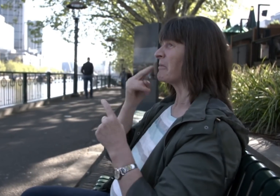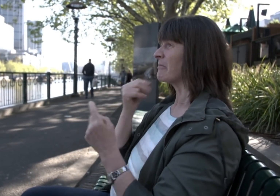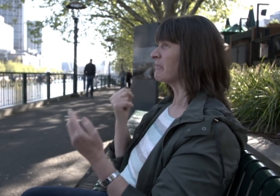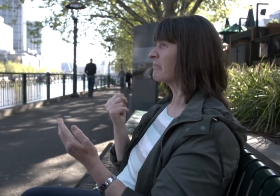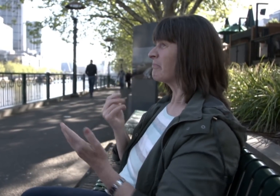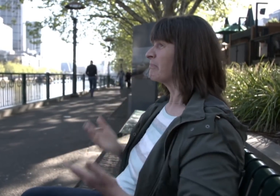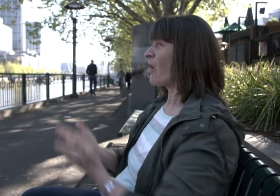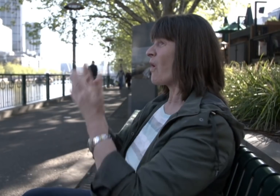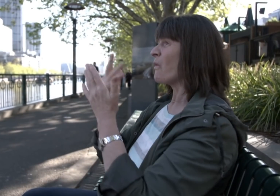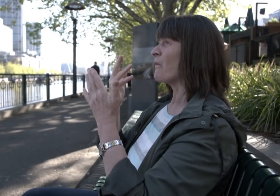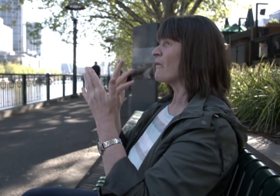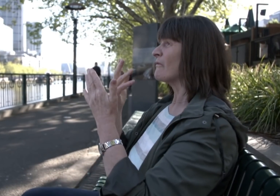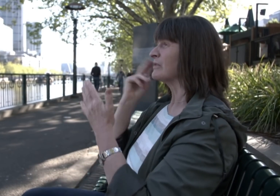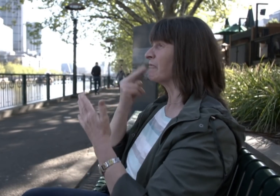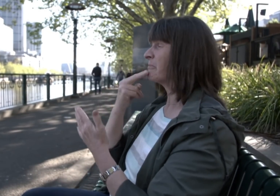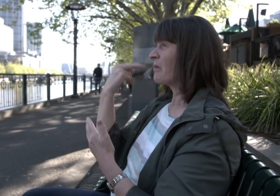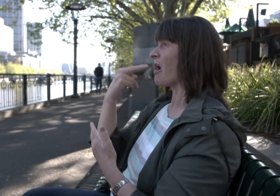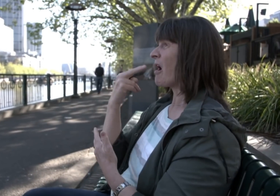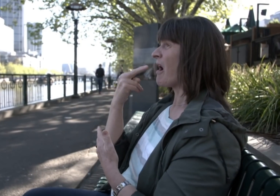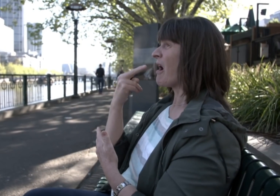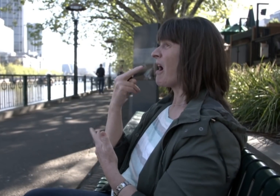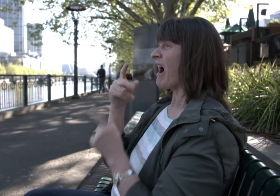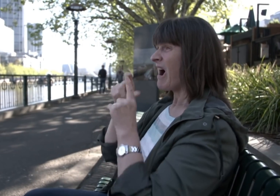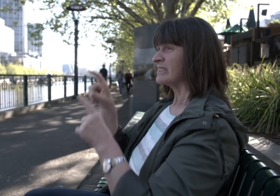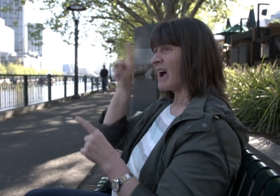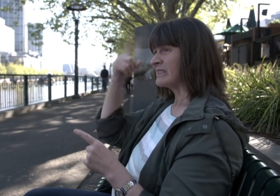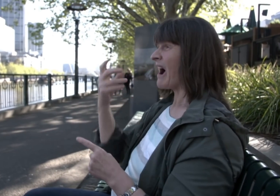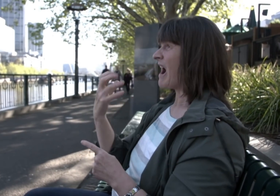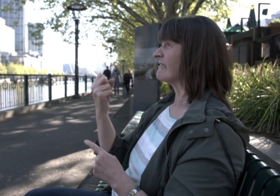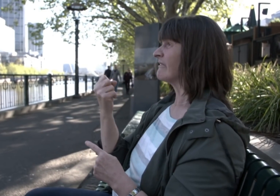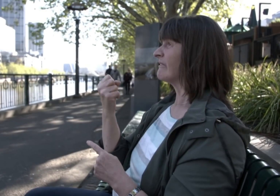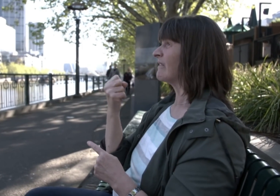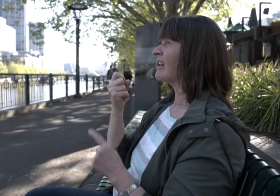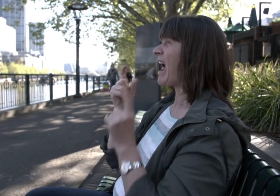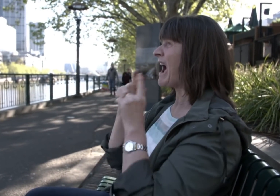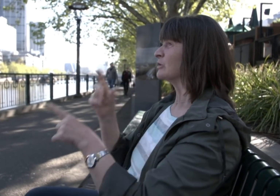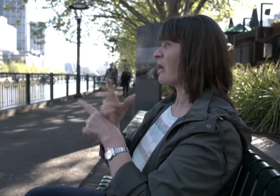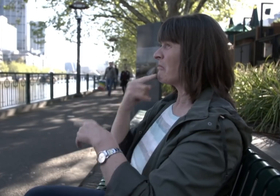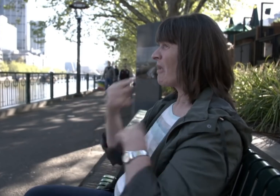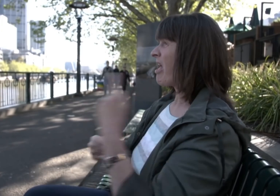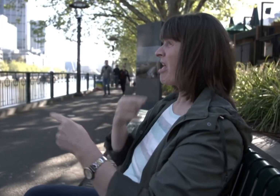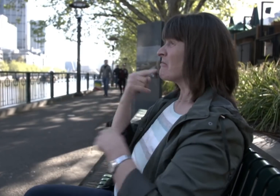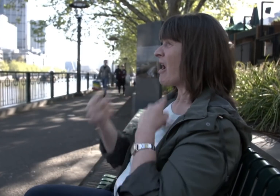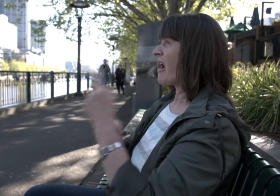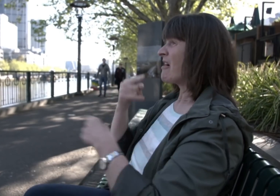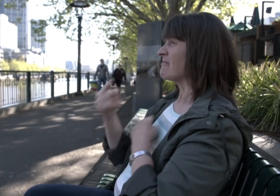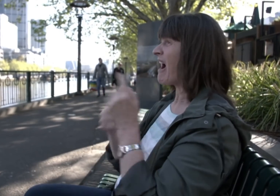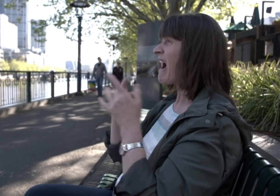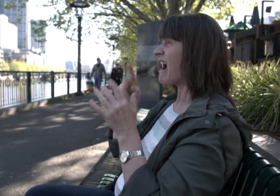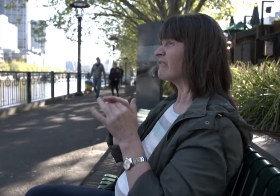But for people who are born deaf-blind, it would be hard for them to understand. It would be really hard work explaining